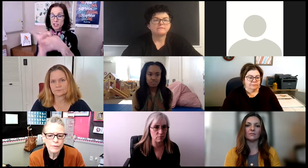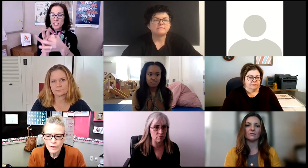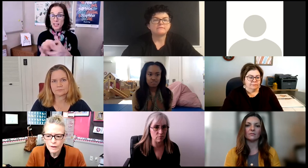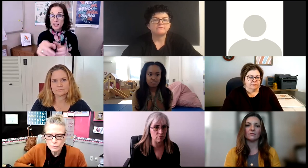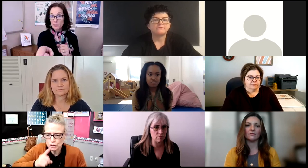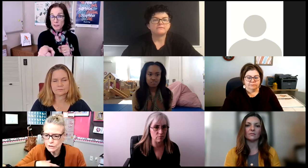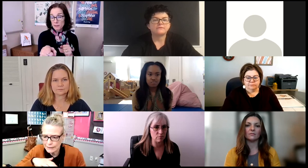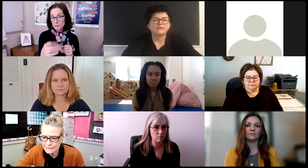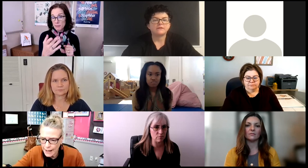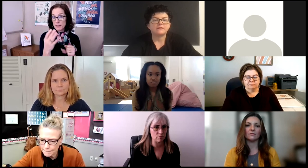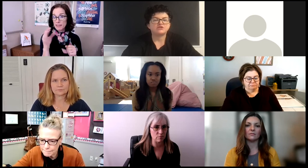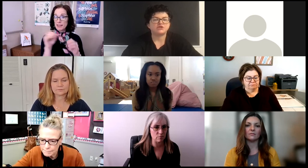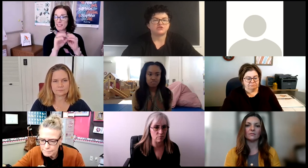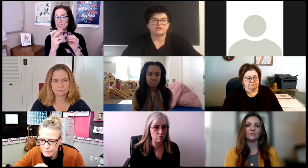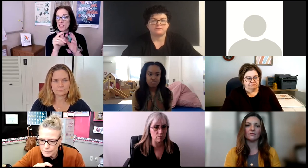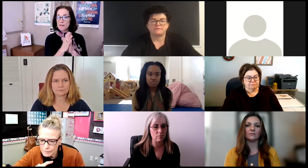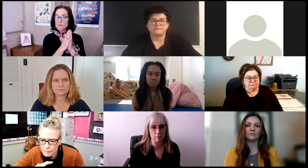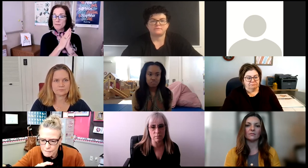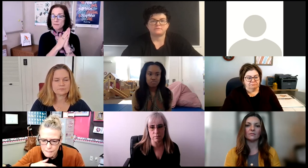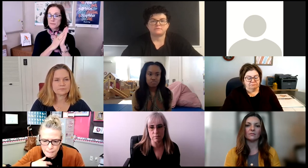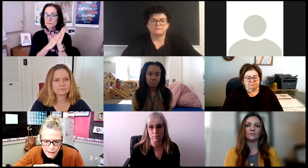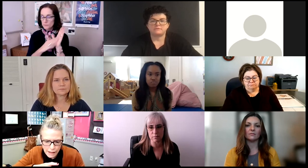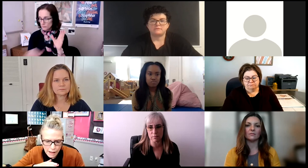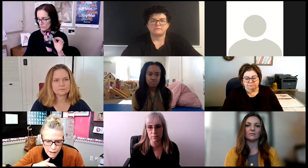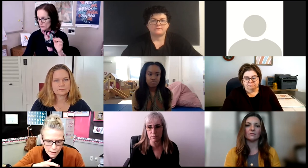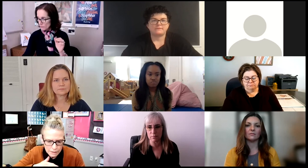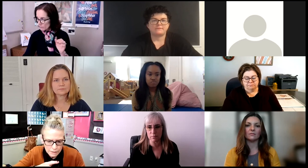then she can connect with you. Maybe that in the chat.